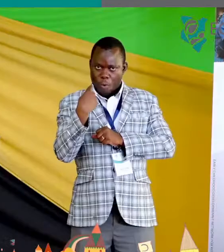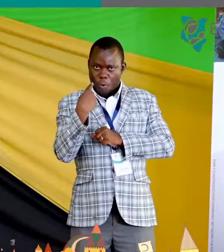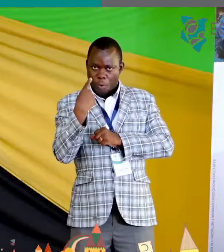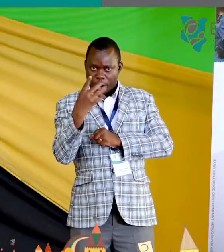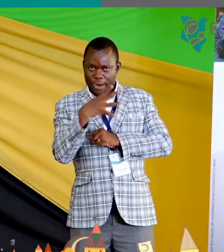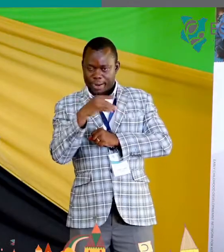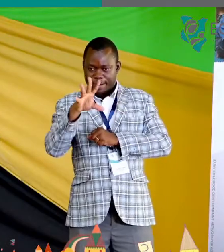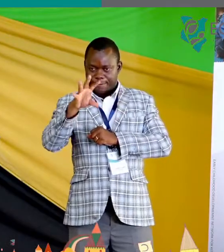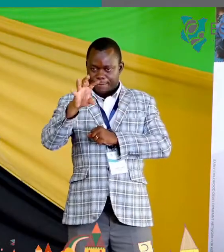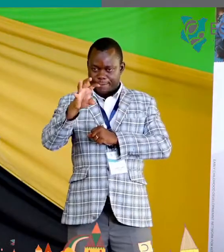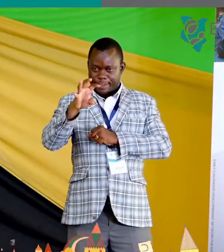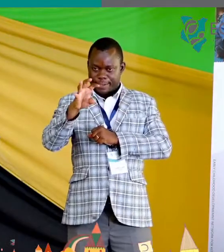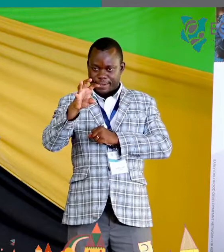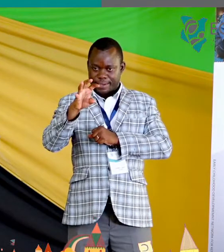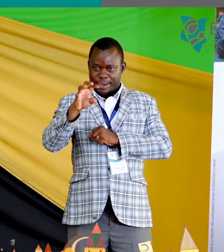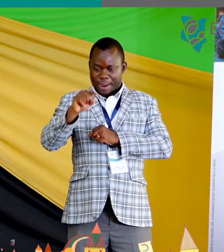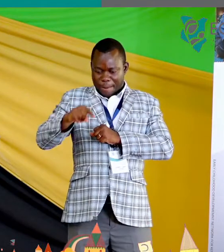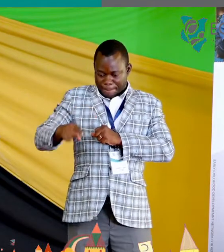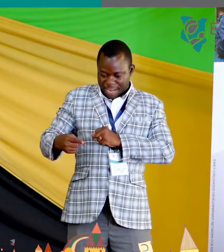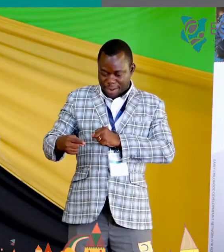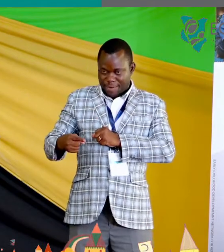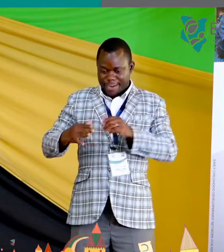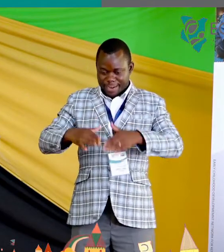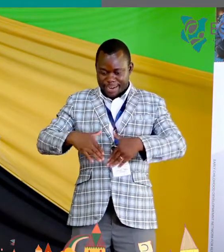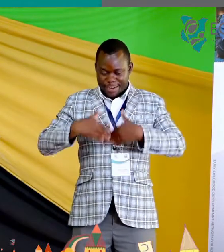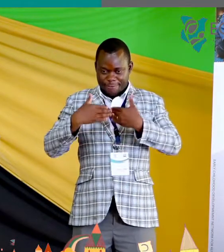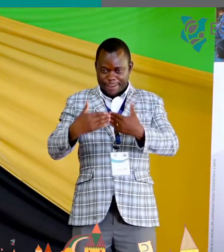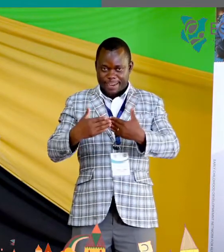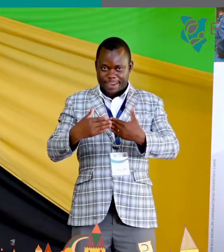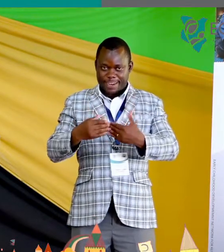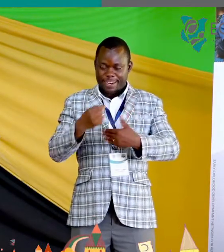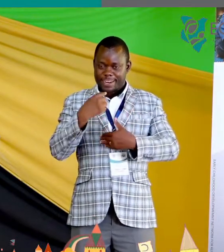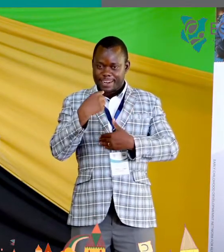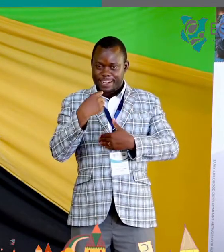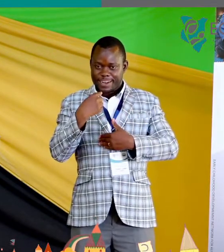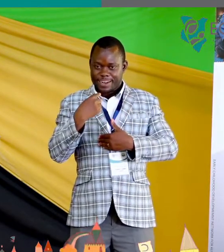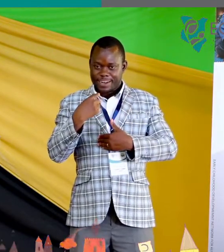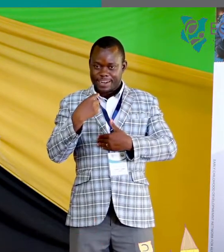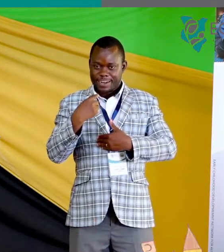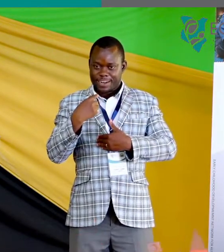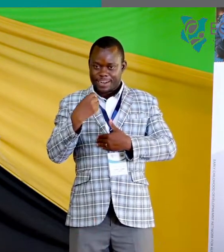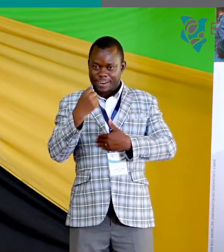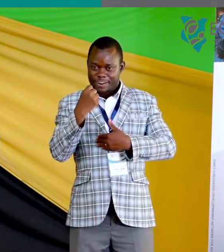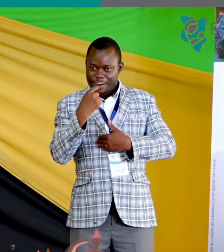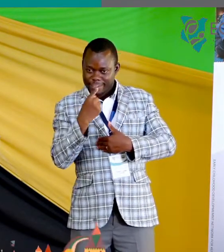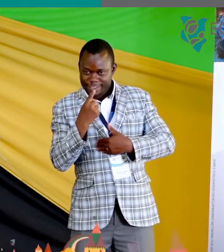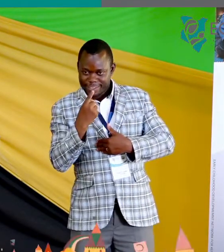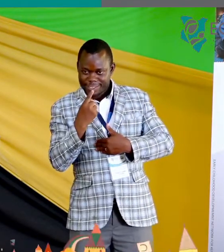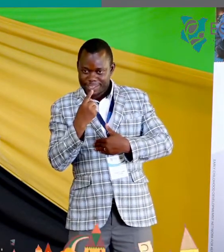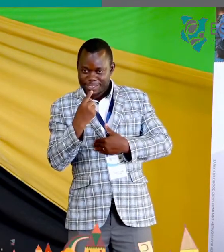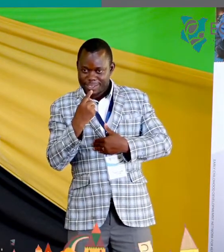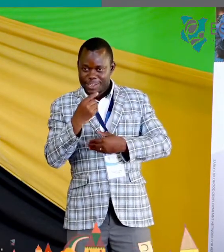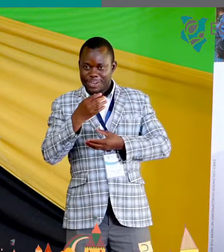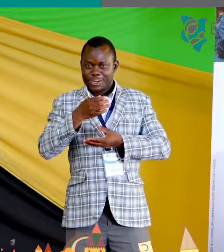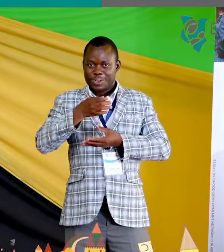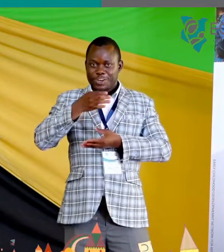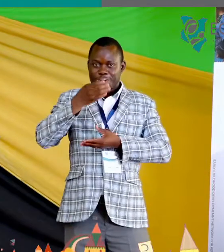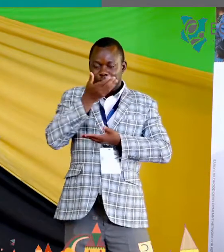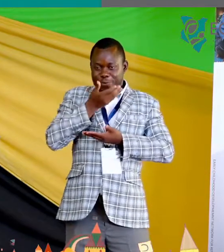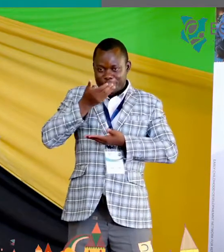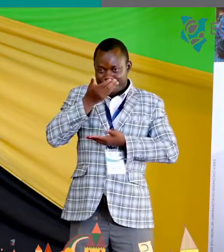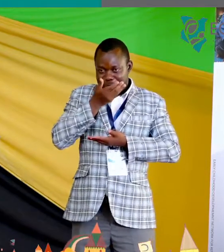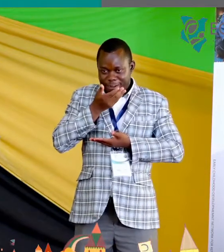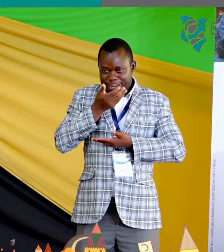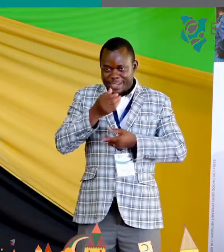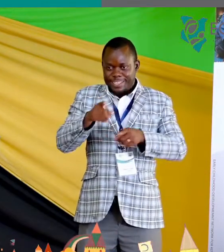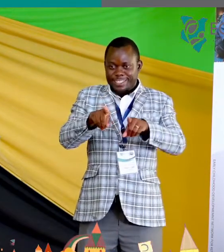million. We supply them with rice, corn, soy porridge, beans,